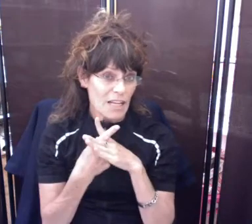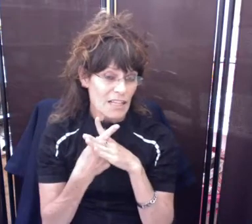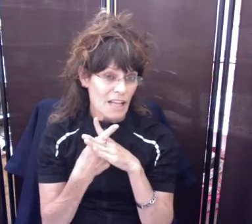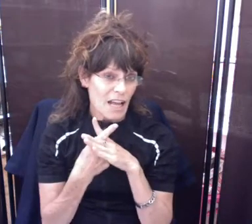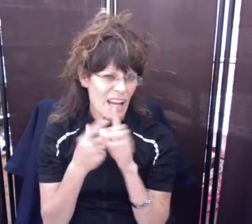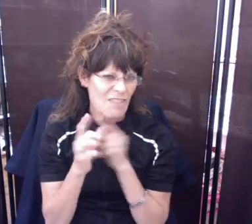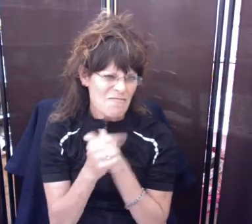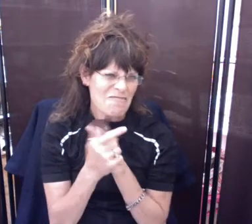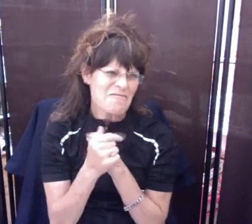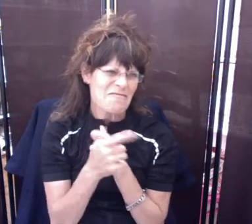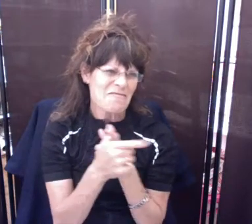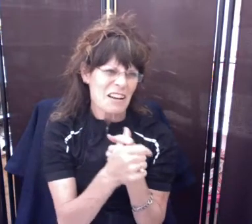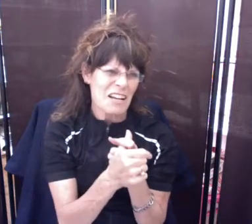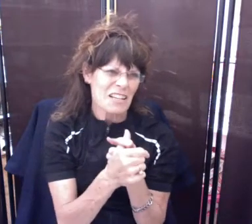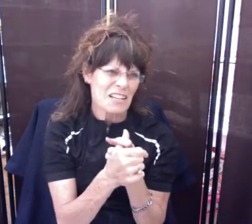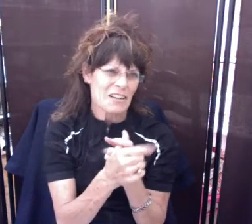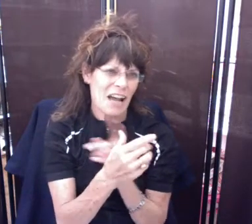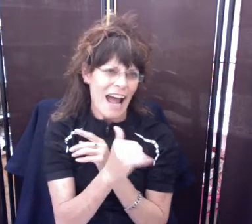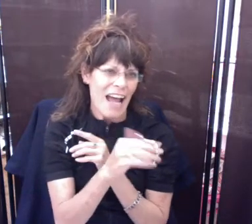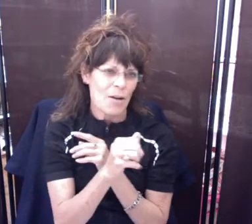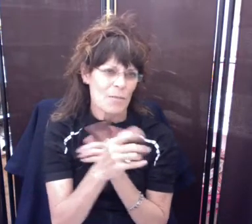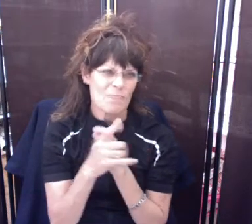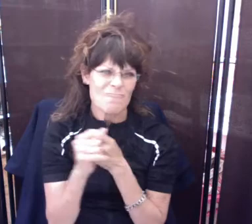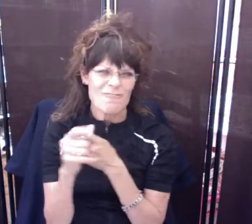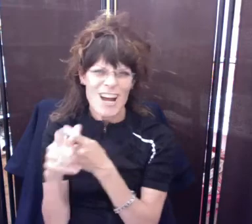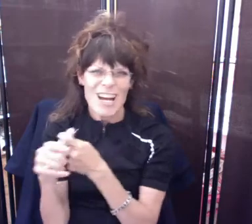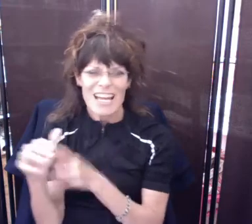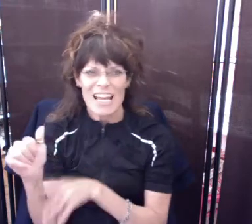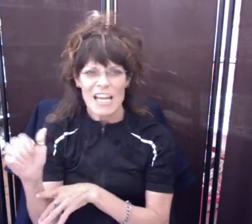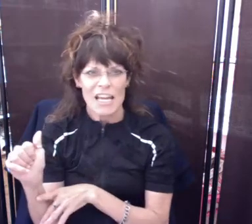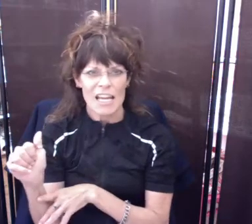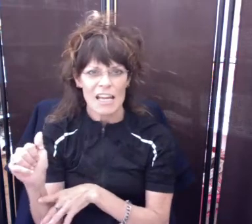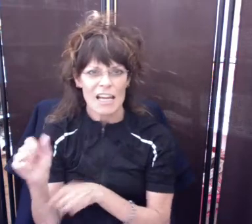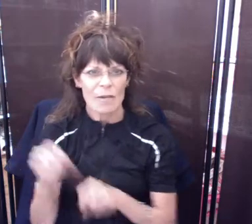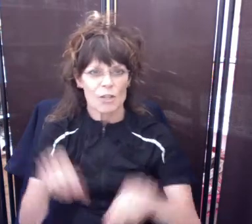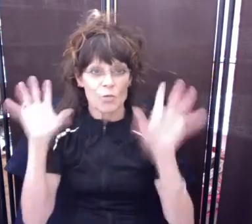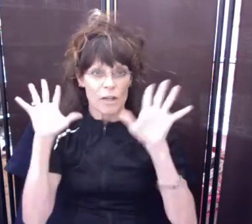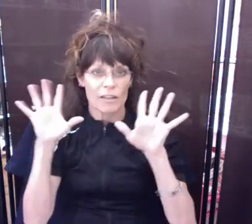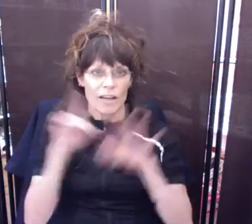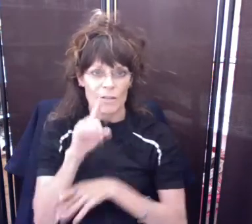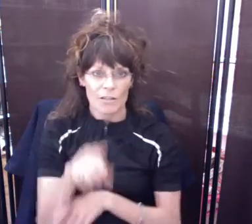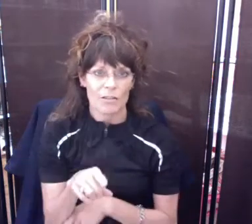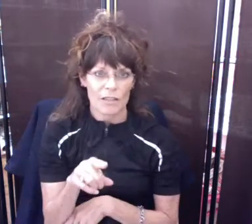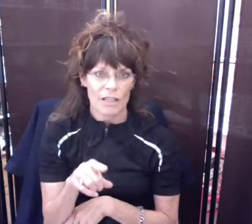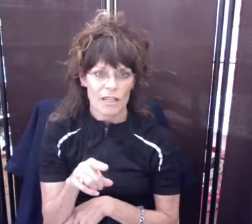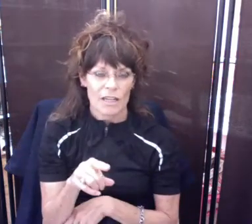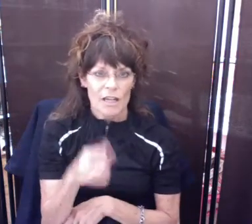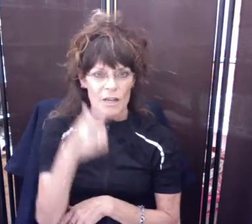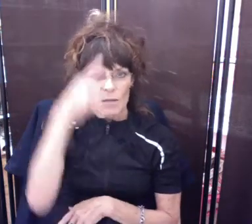AA and I would give this thing everything I got because it would remind me what it's like to be drunk. And I would